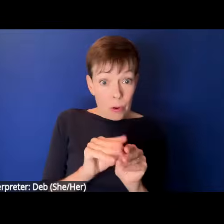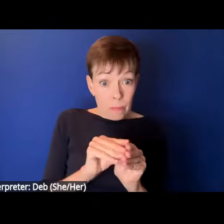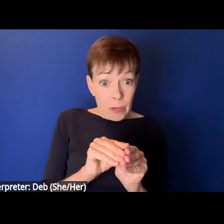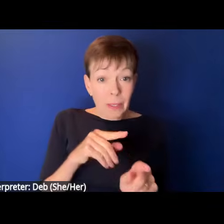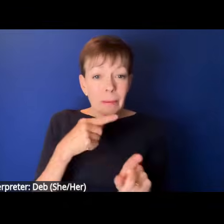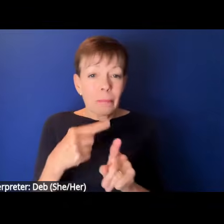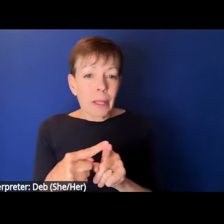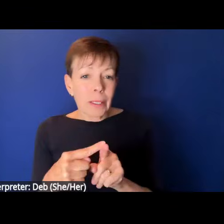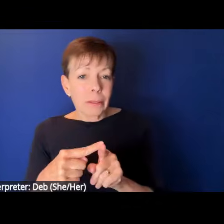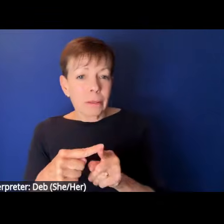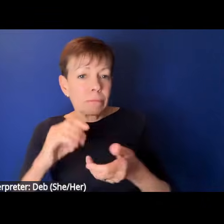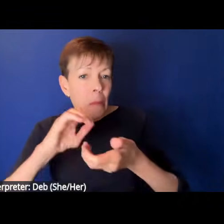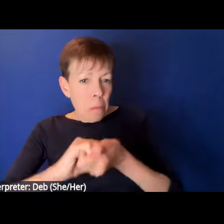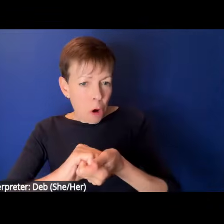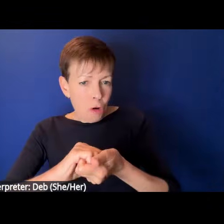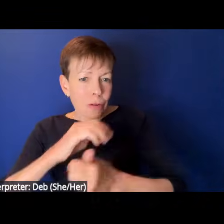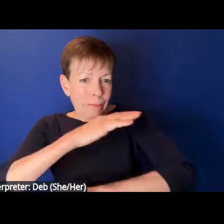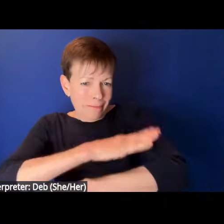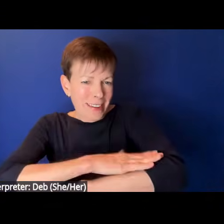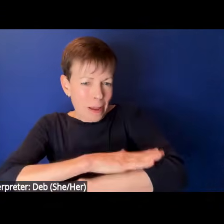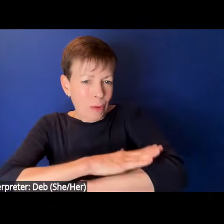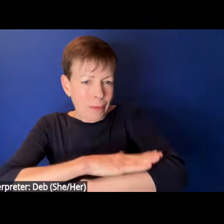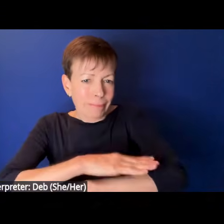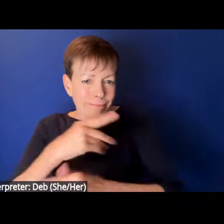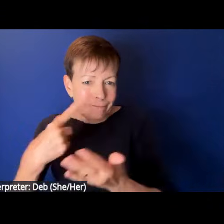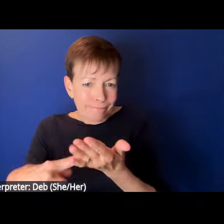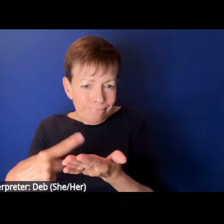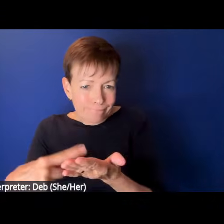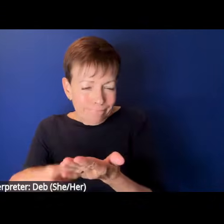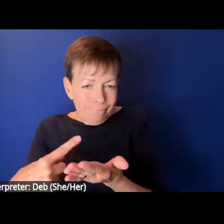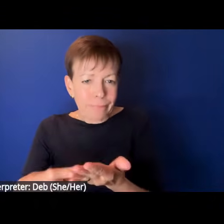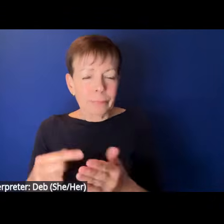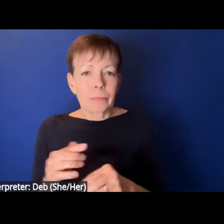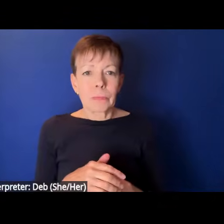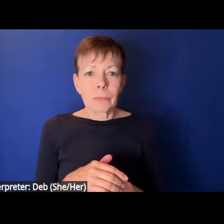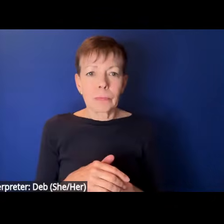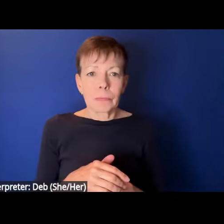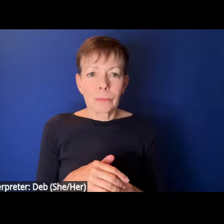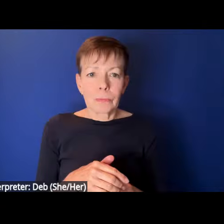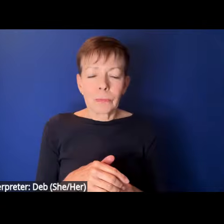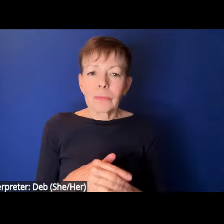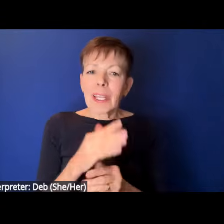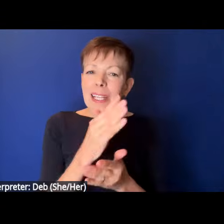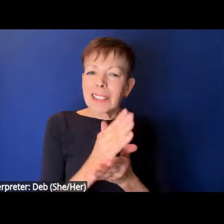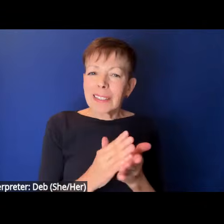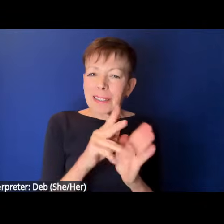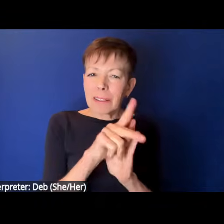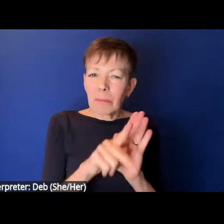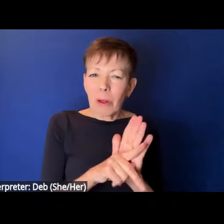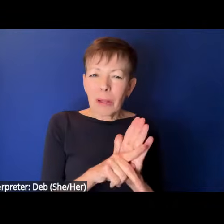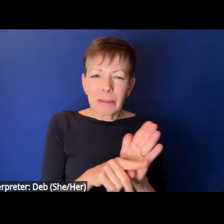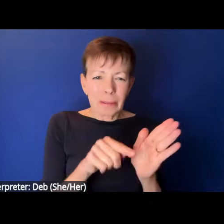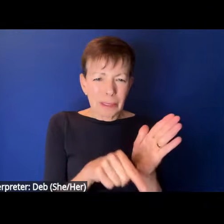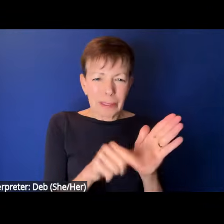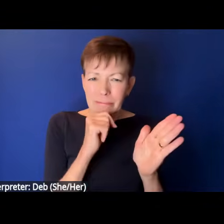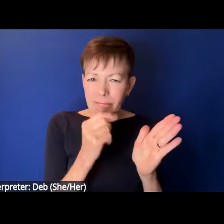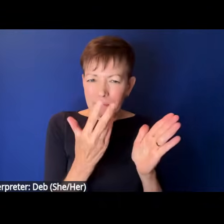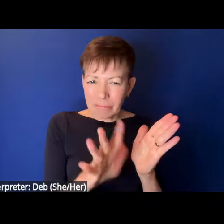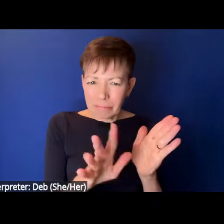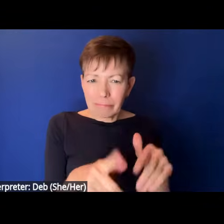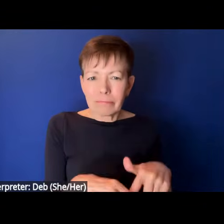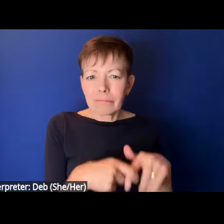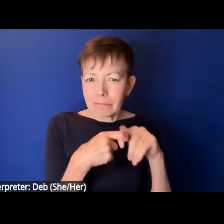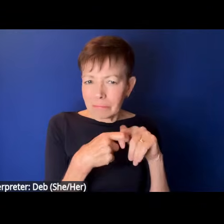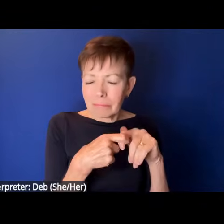meetings. Which work that was happening on policies that is not finished, they may continue or may not